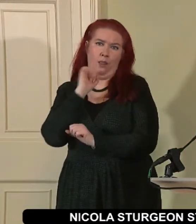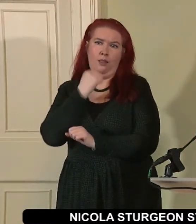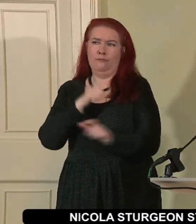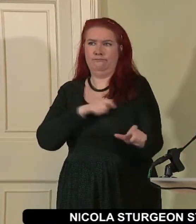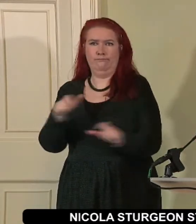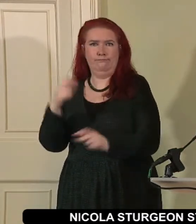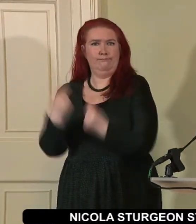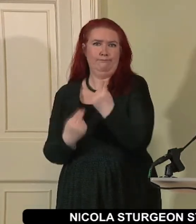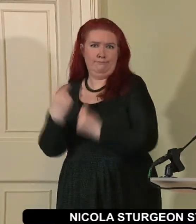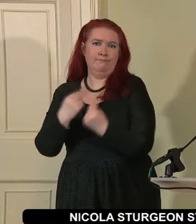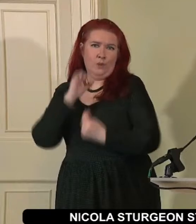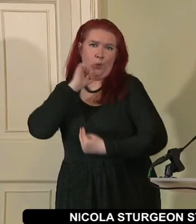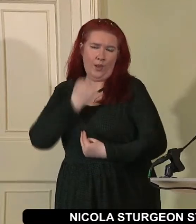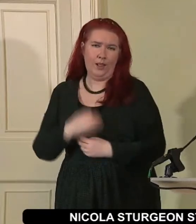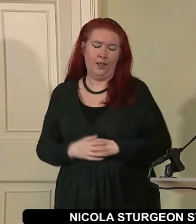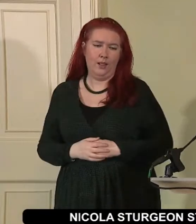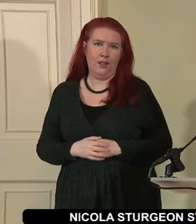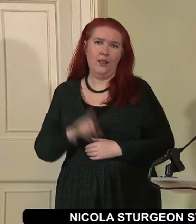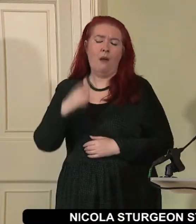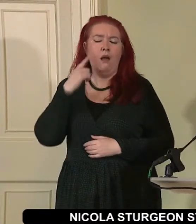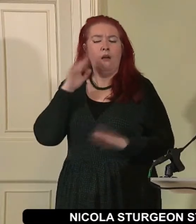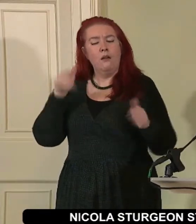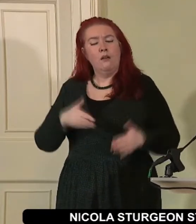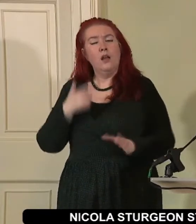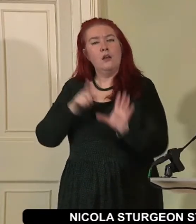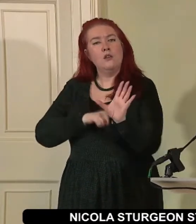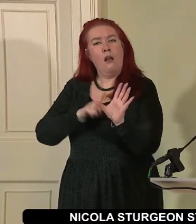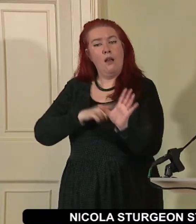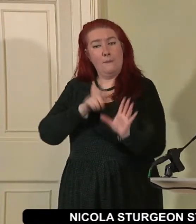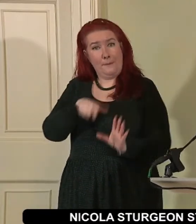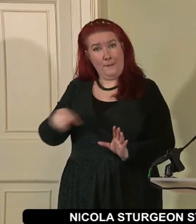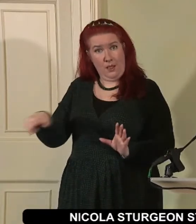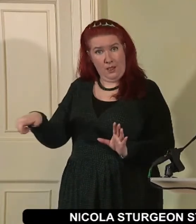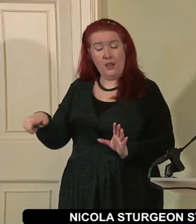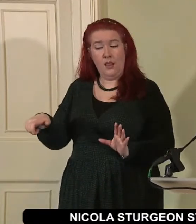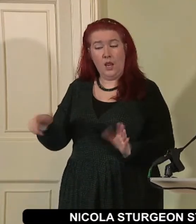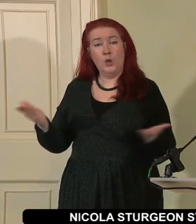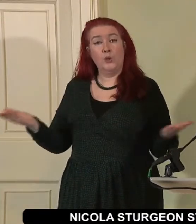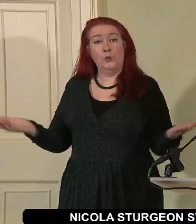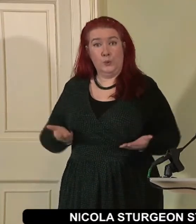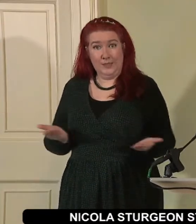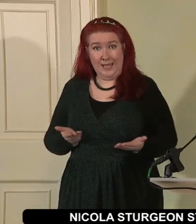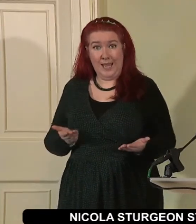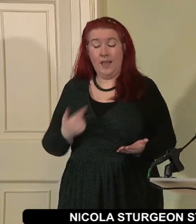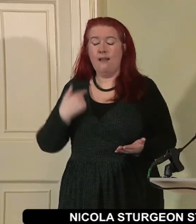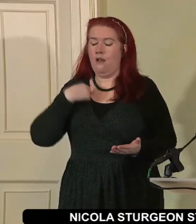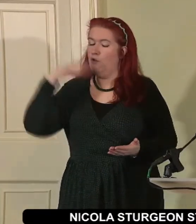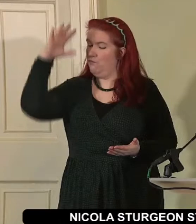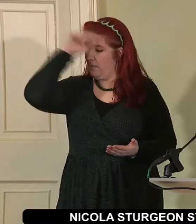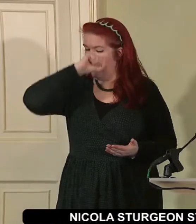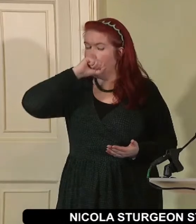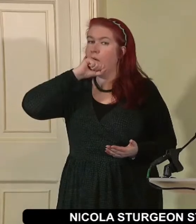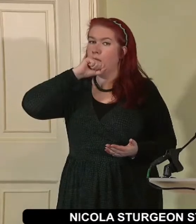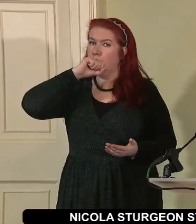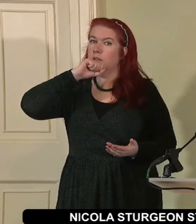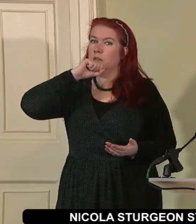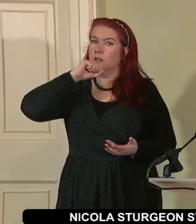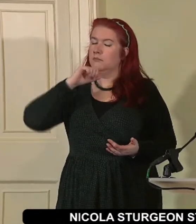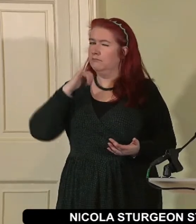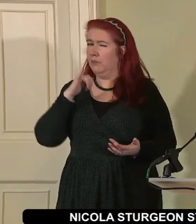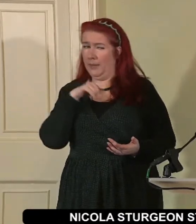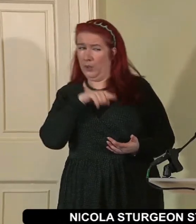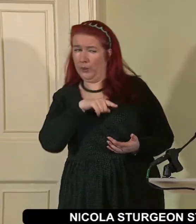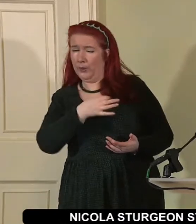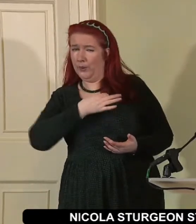will continue. But if you take young people, today, and I remember, possibly including by you,